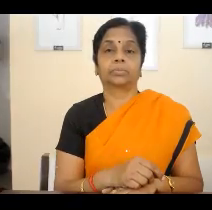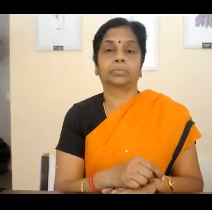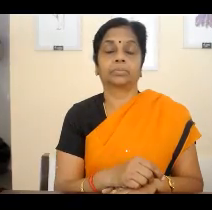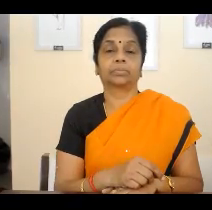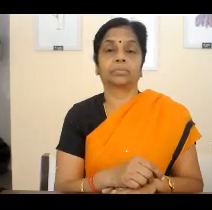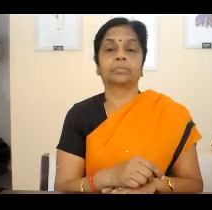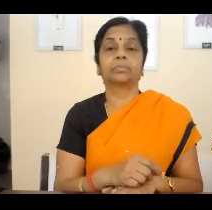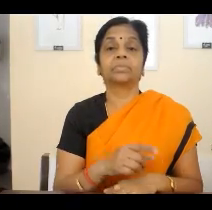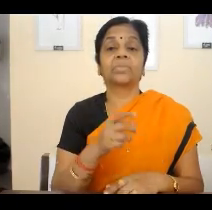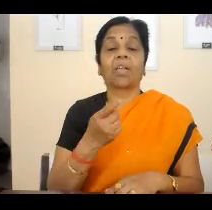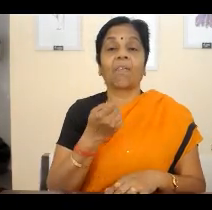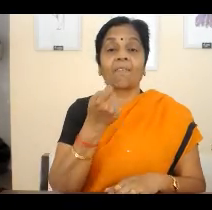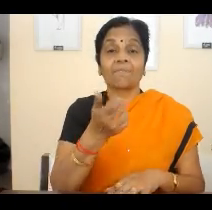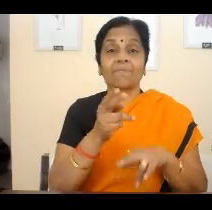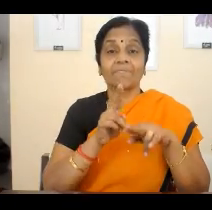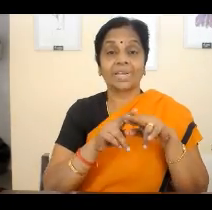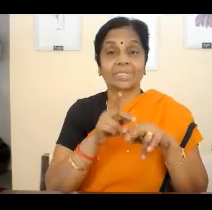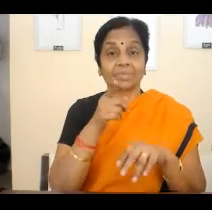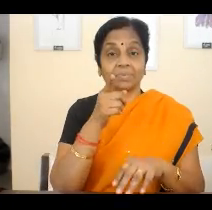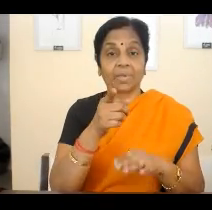The financial memorandum